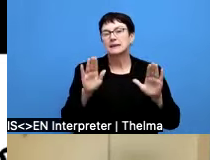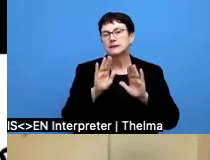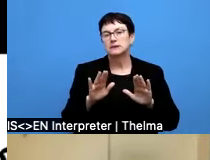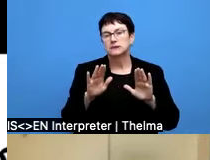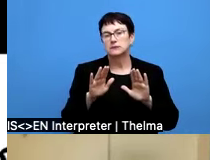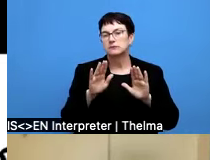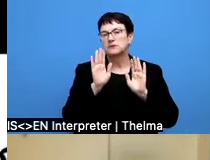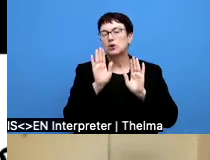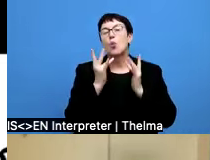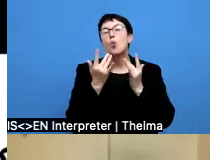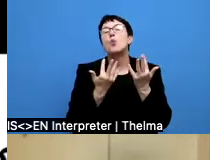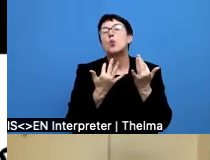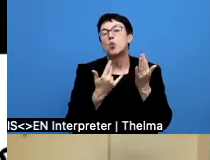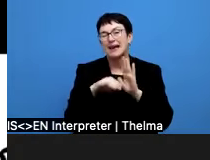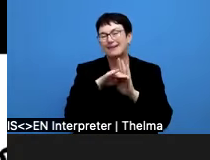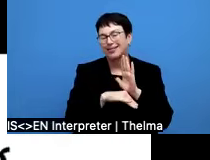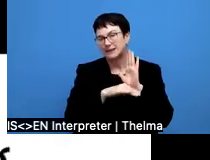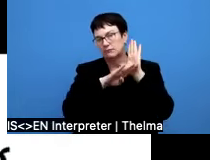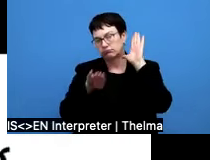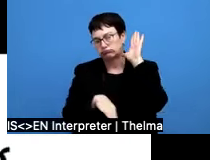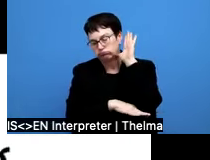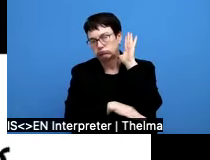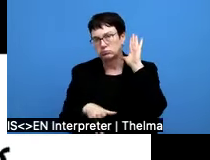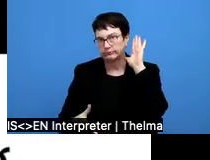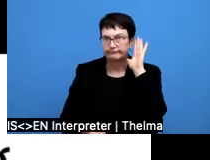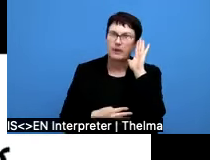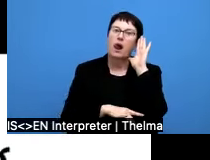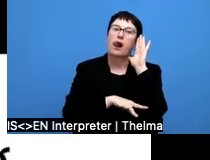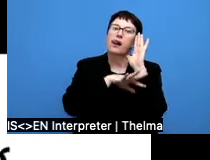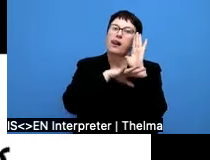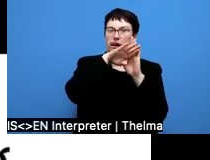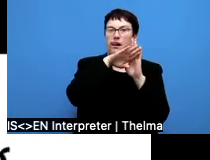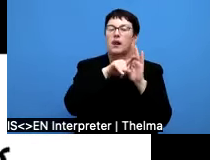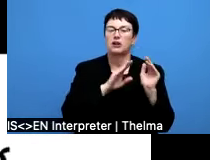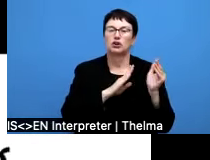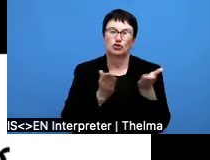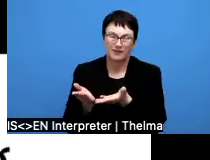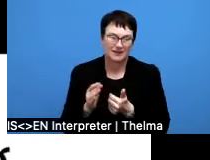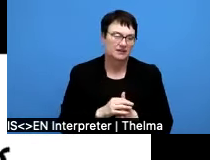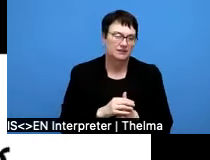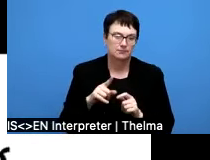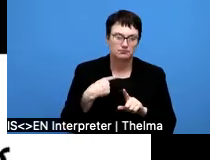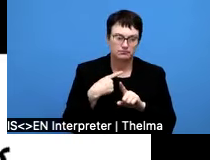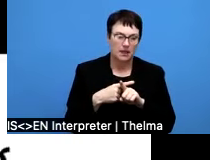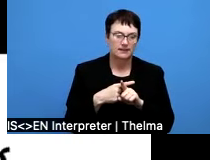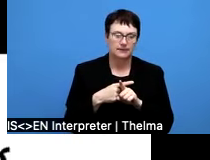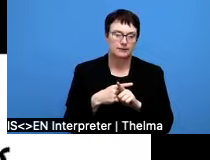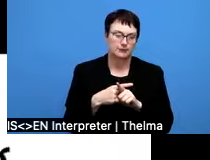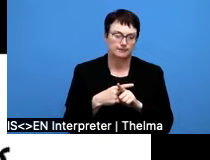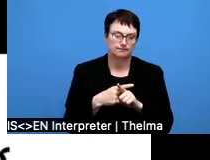Inequity between public and private health systems. Lack of financing for assistive